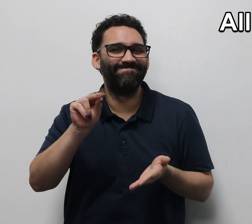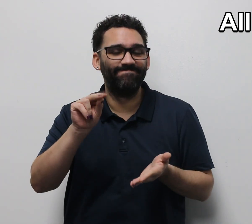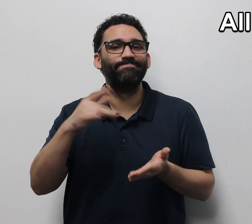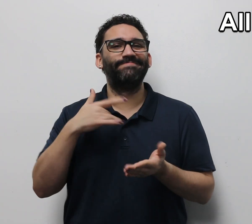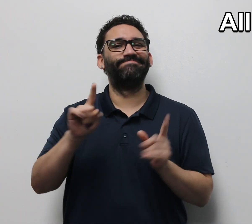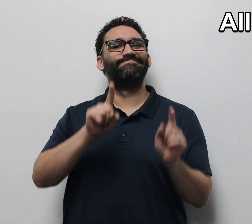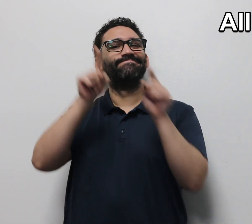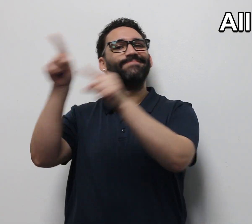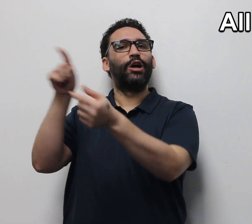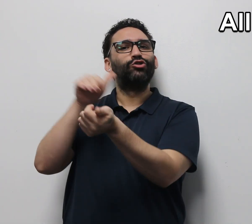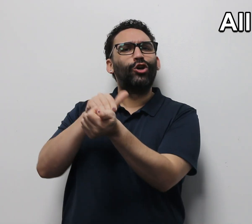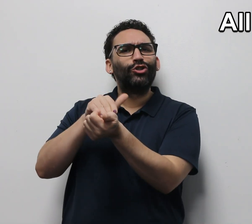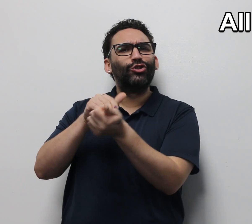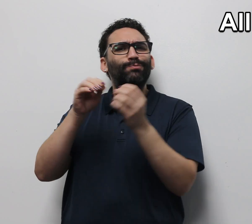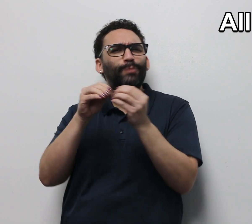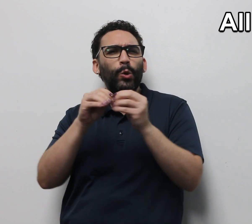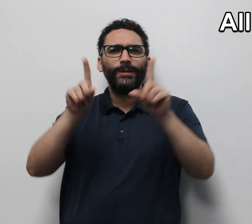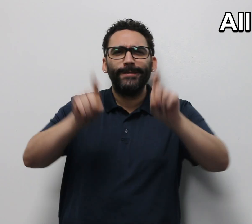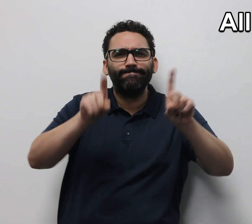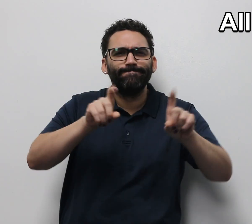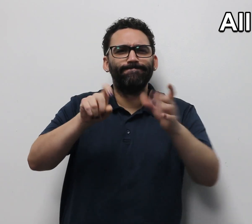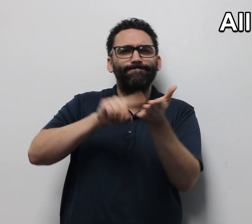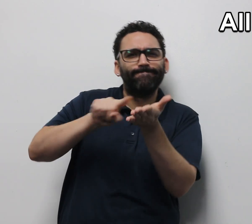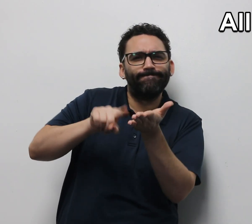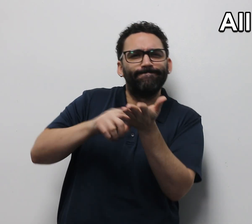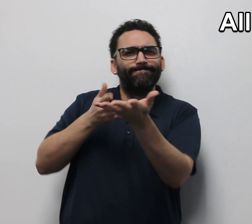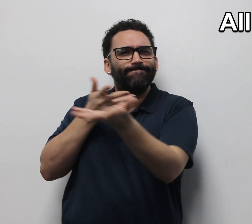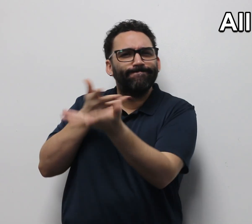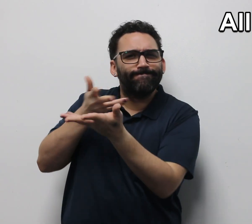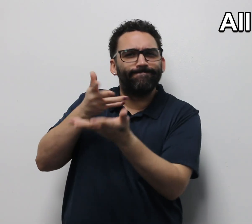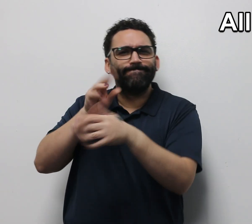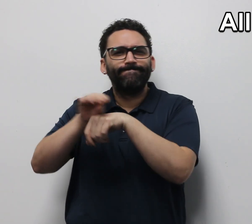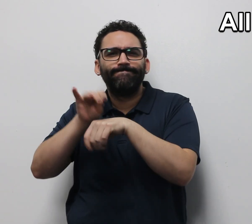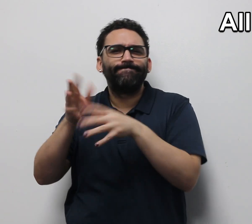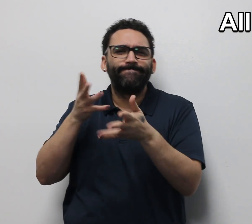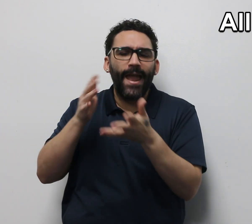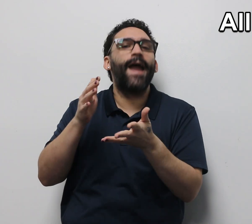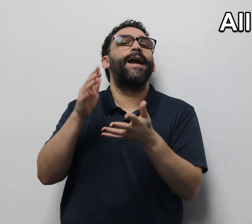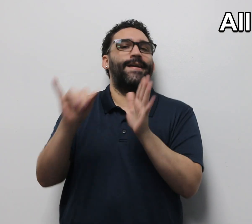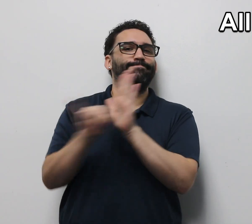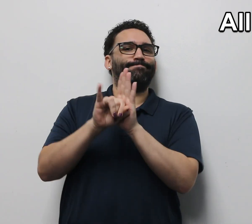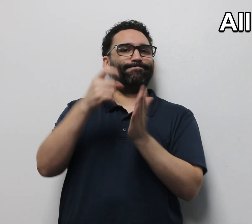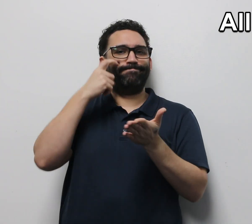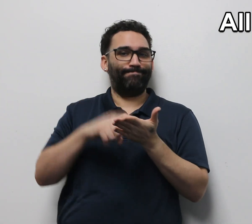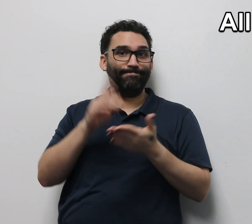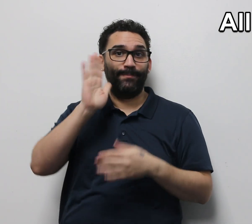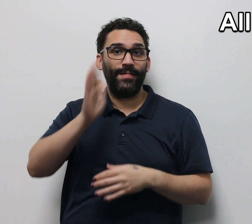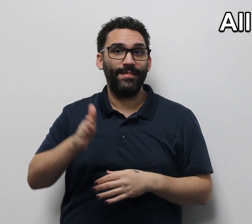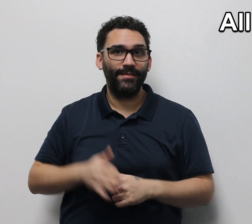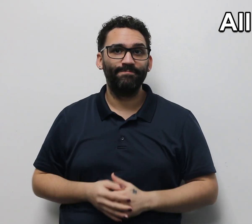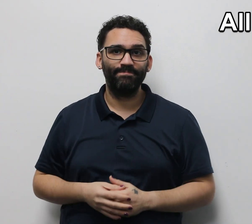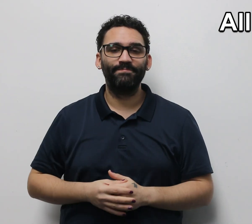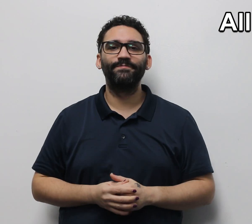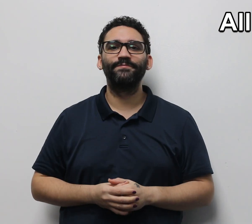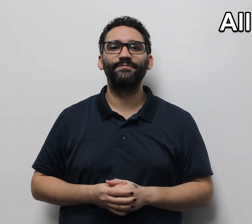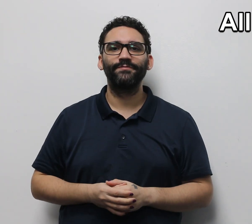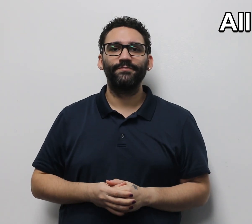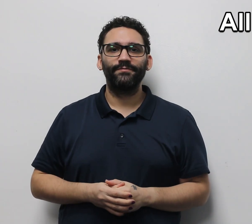We typically cannot spot whenever someone may be going through a summer or winter depression. It often takes a doctor's visit